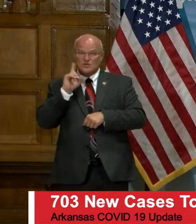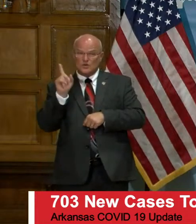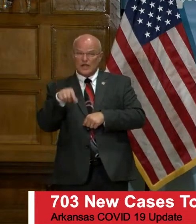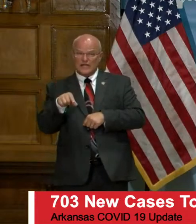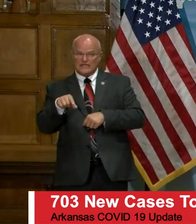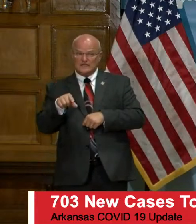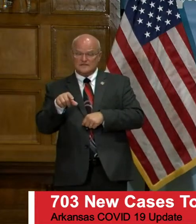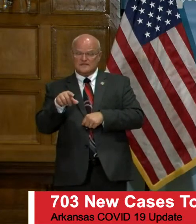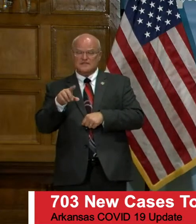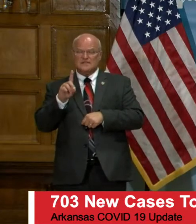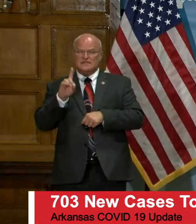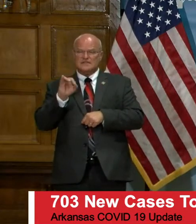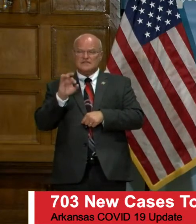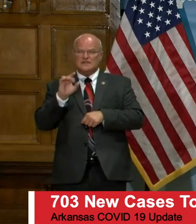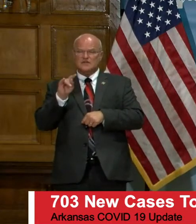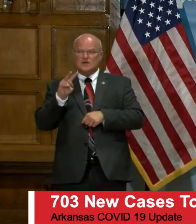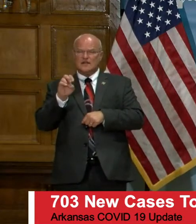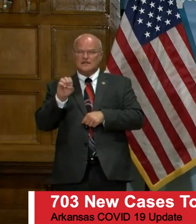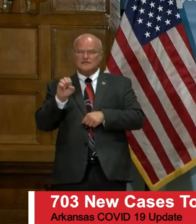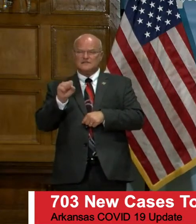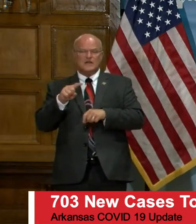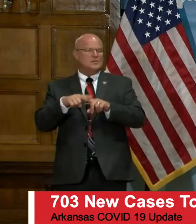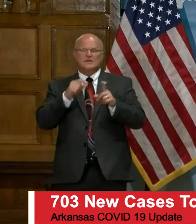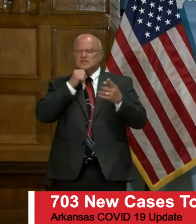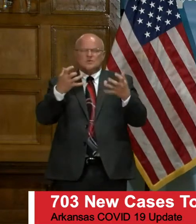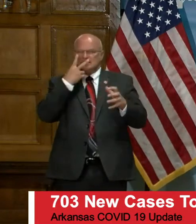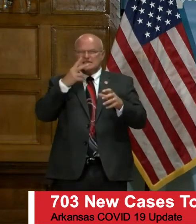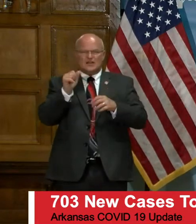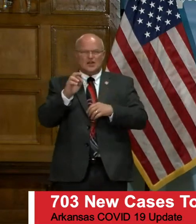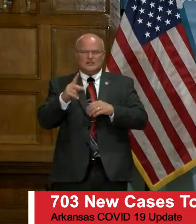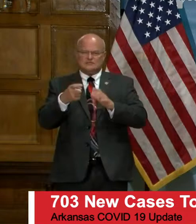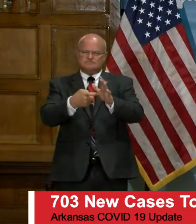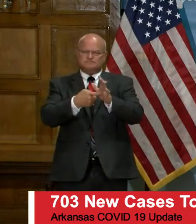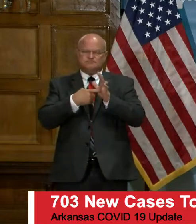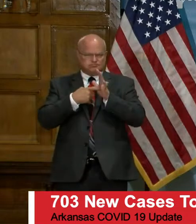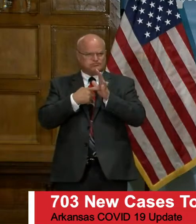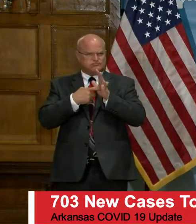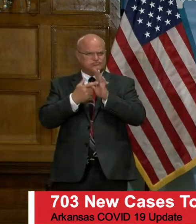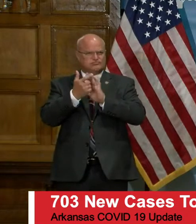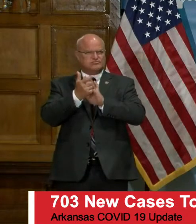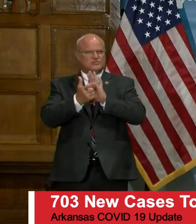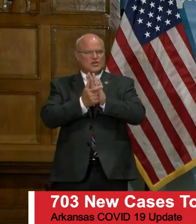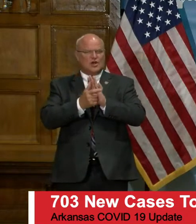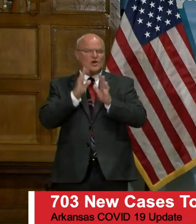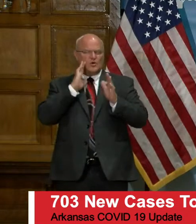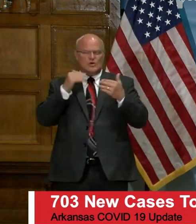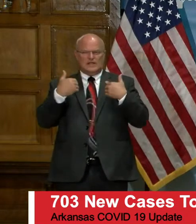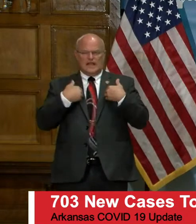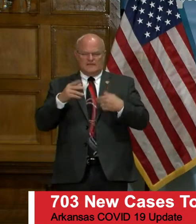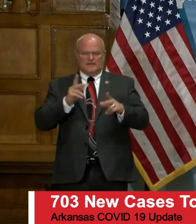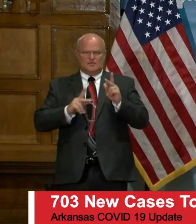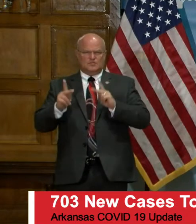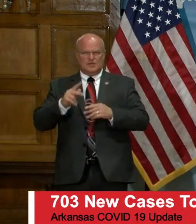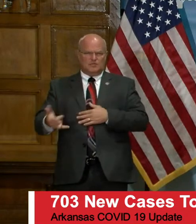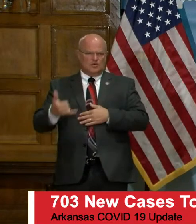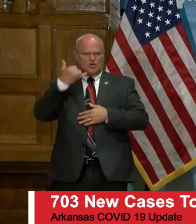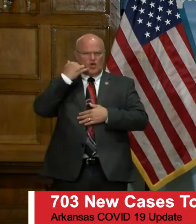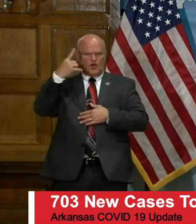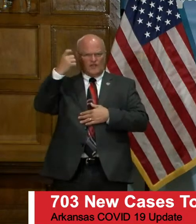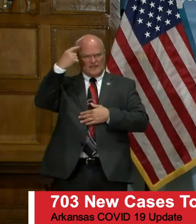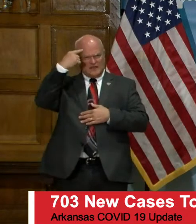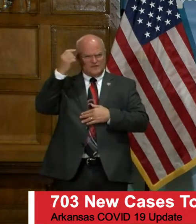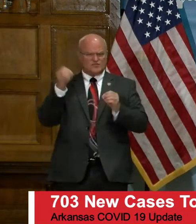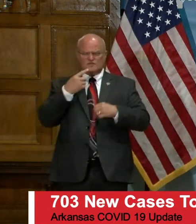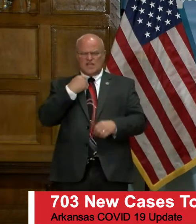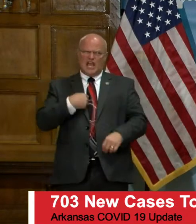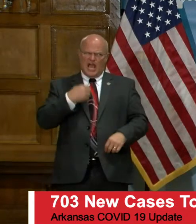directives. But this is not what you want to see in Arkansas, that you're going to be having people call the governor's office